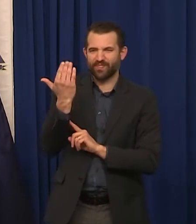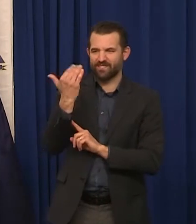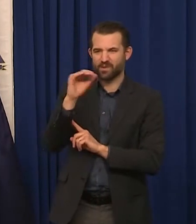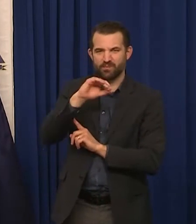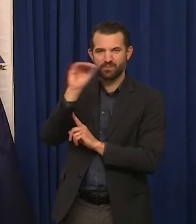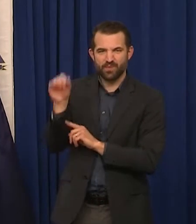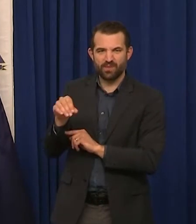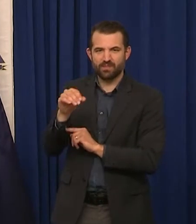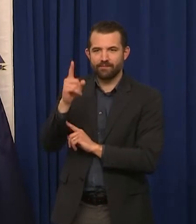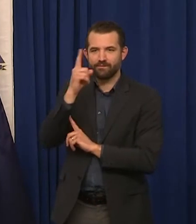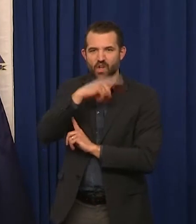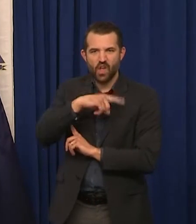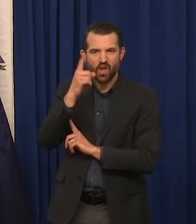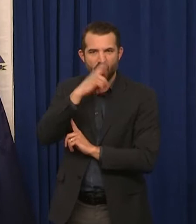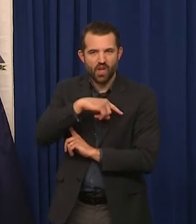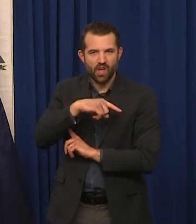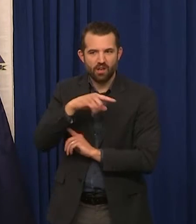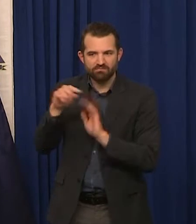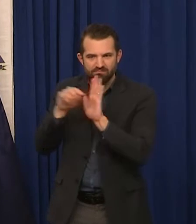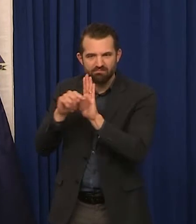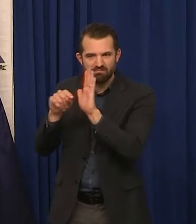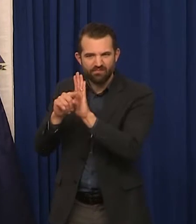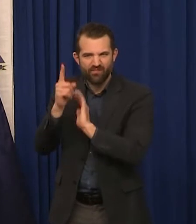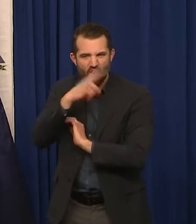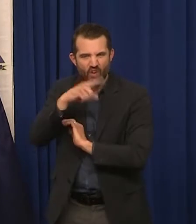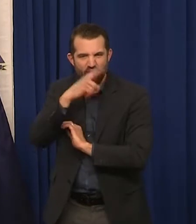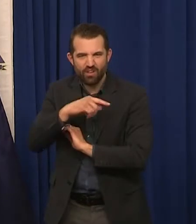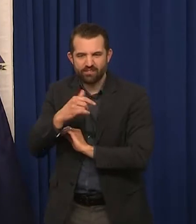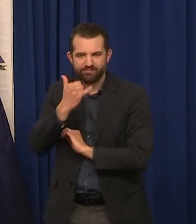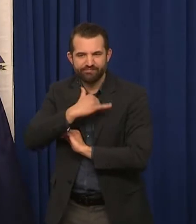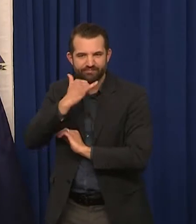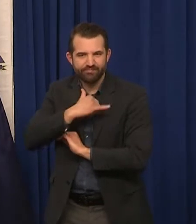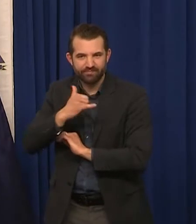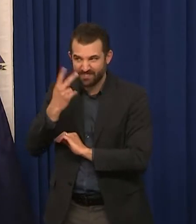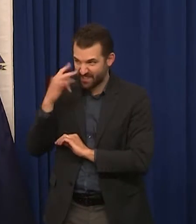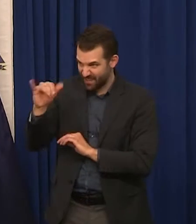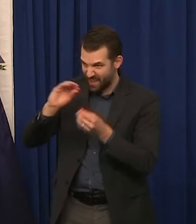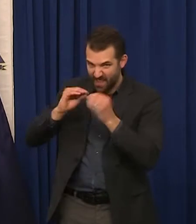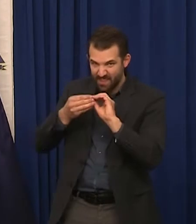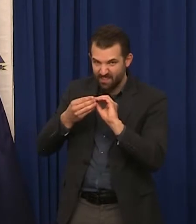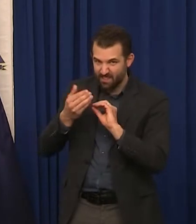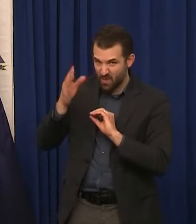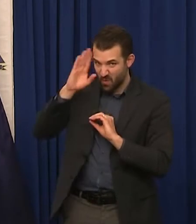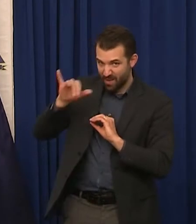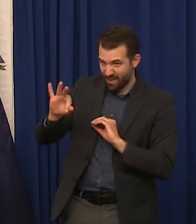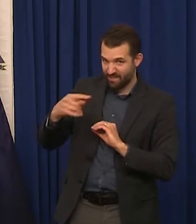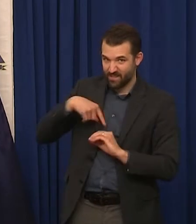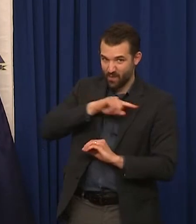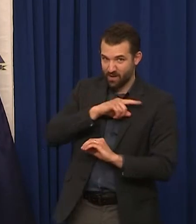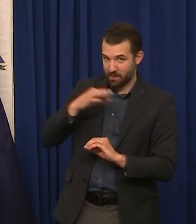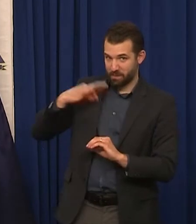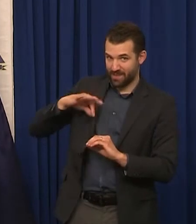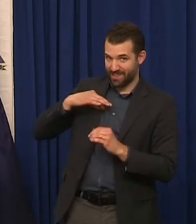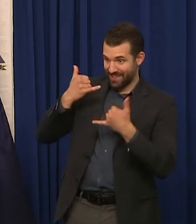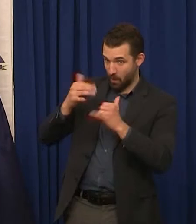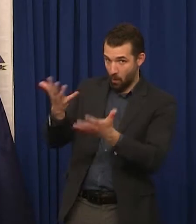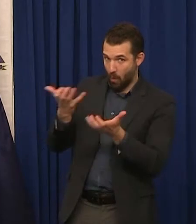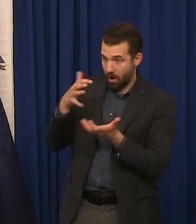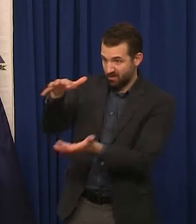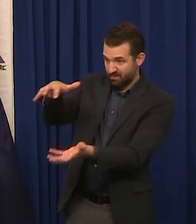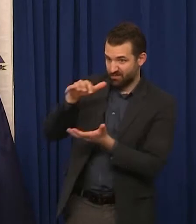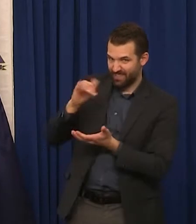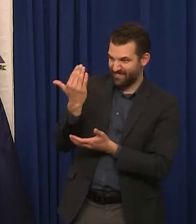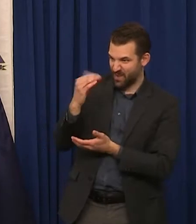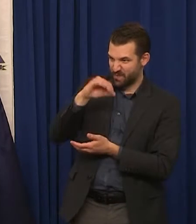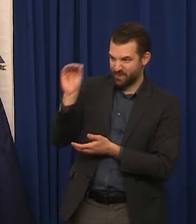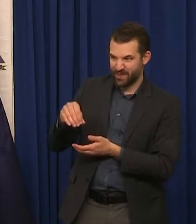negatives. I'm curious if you've seen that or heard of that research and how that might affect Maine's testing strategy. And then the second question I